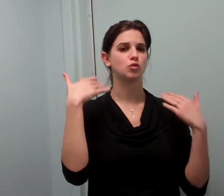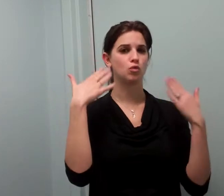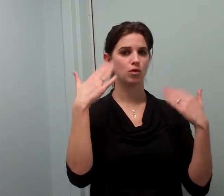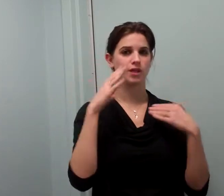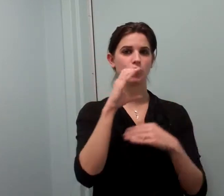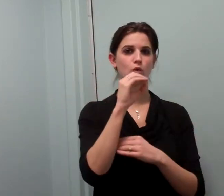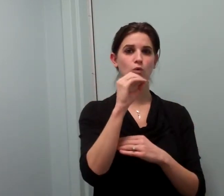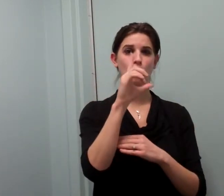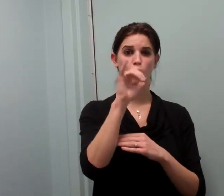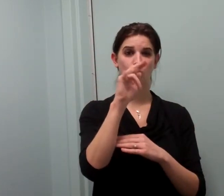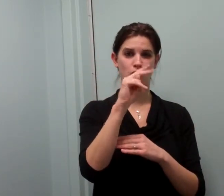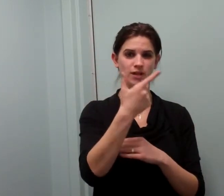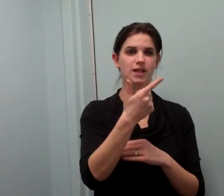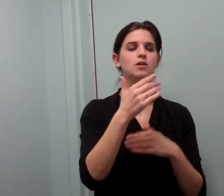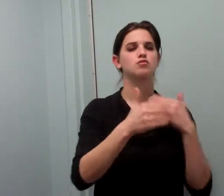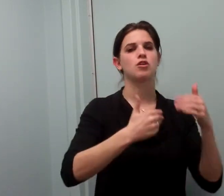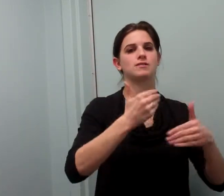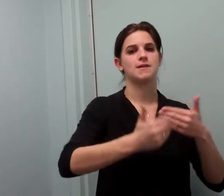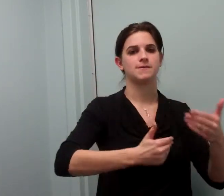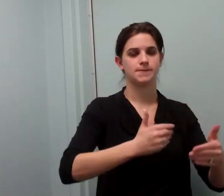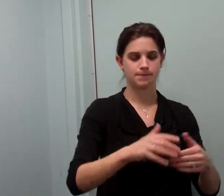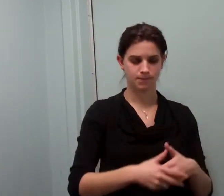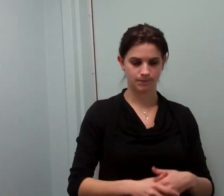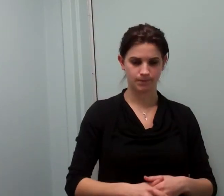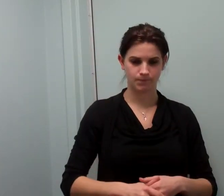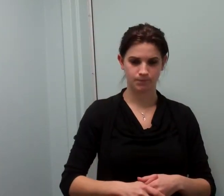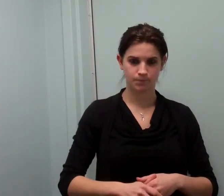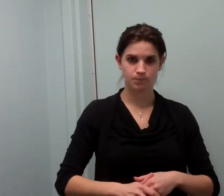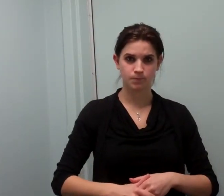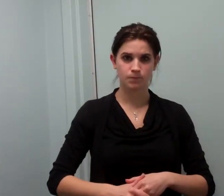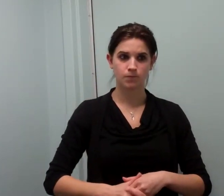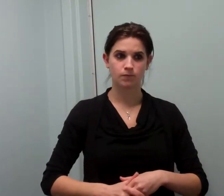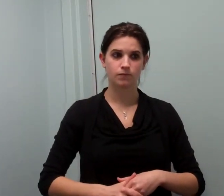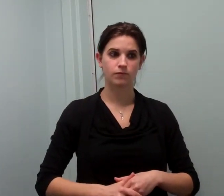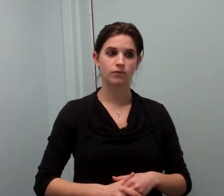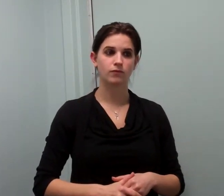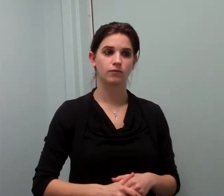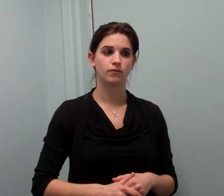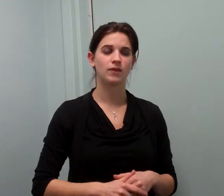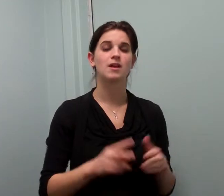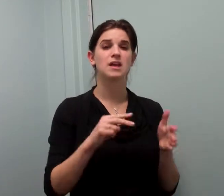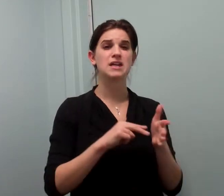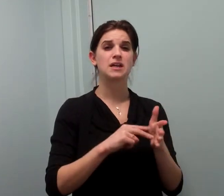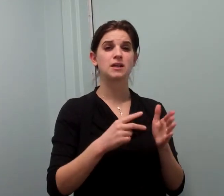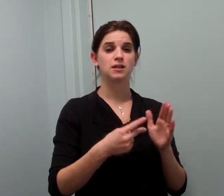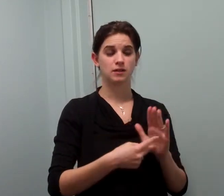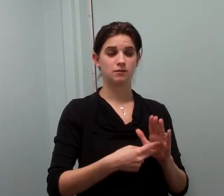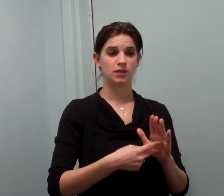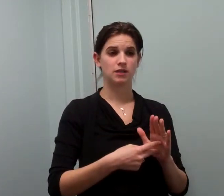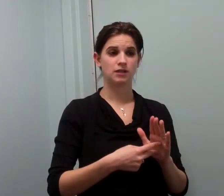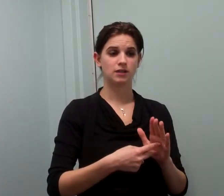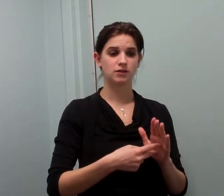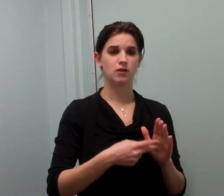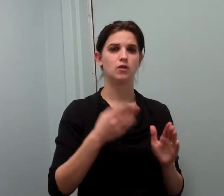And what you're looking at basically is taking water from its liquid phase and putting it to its